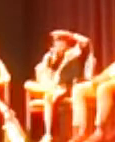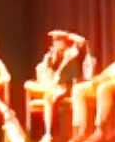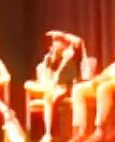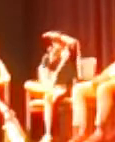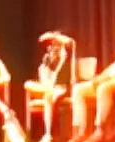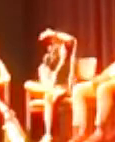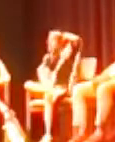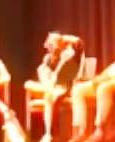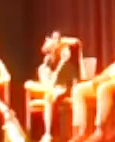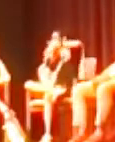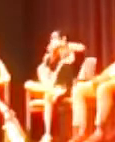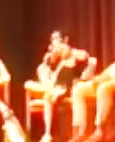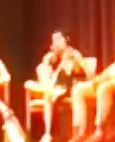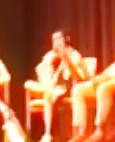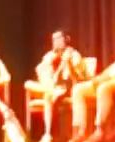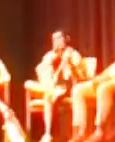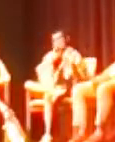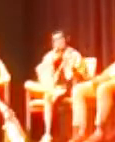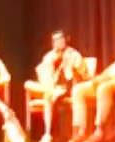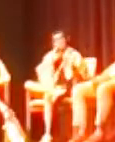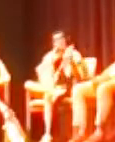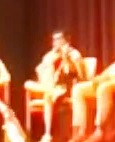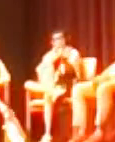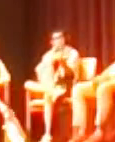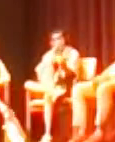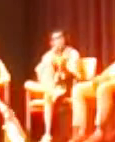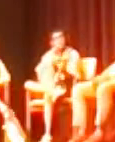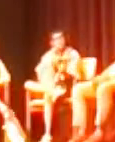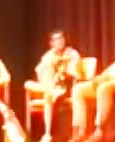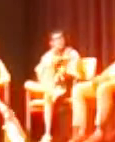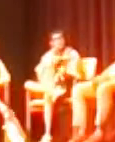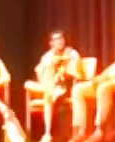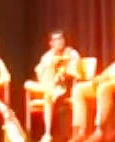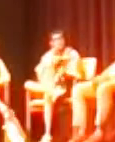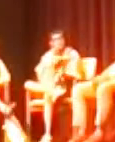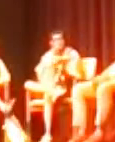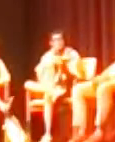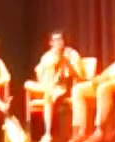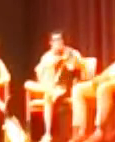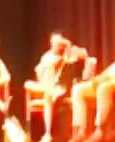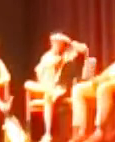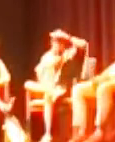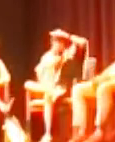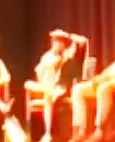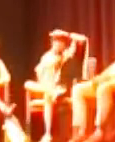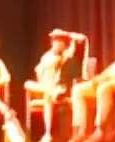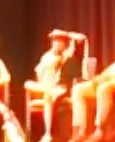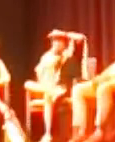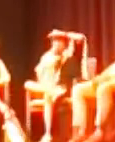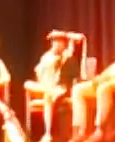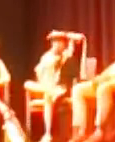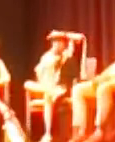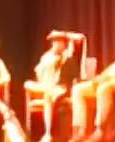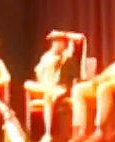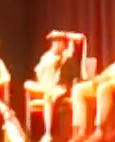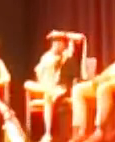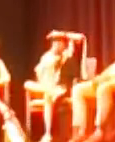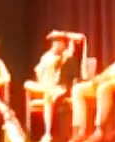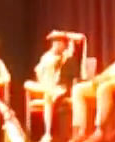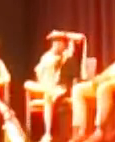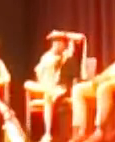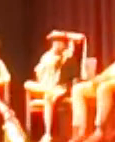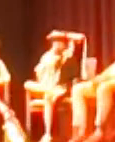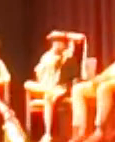know, I would love to hear more about why it found itself here in this festival and how? And then